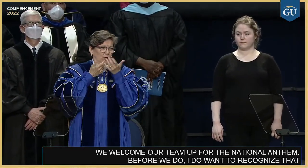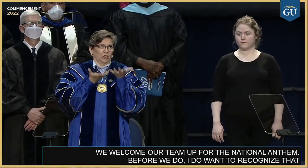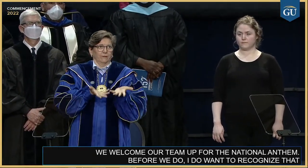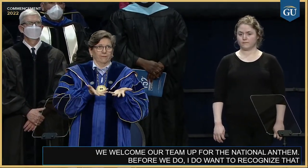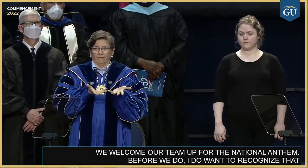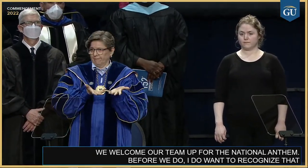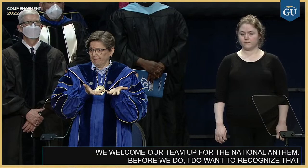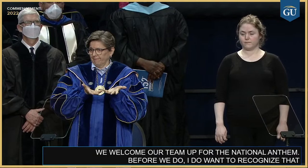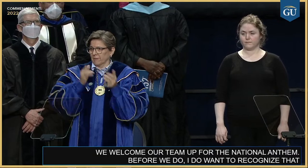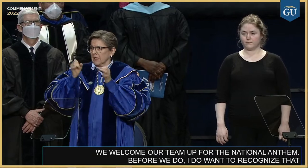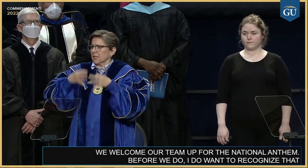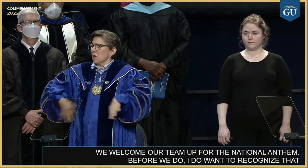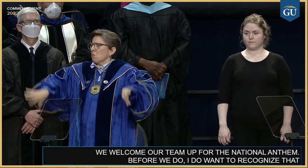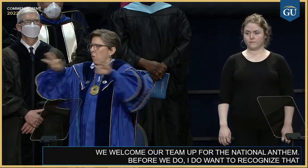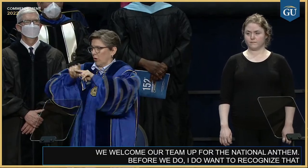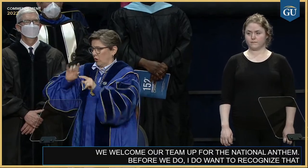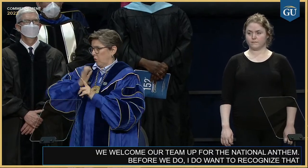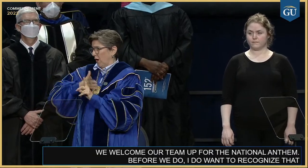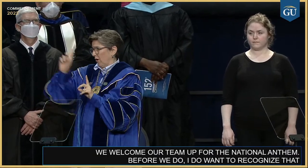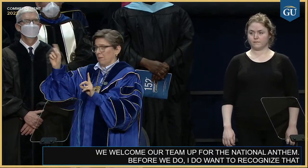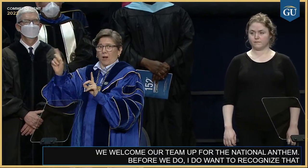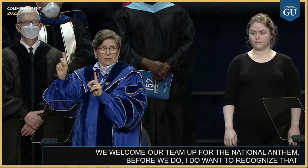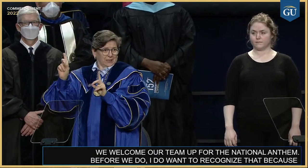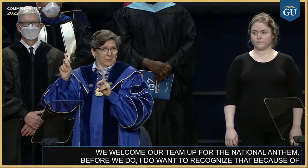University to freedom of expression and democracy,